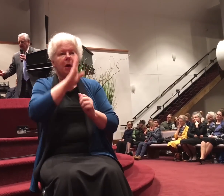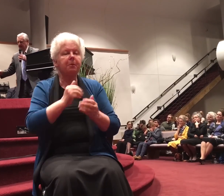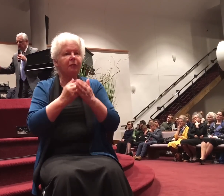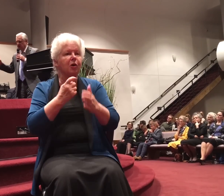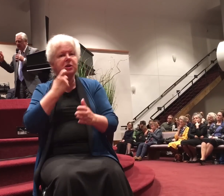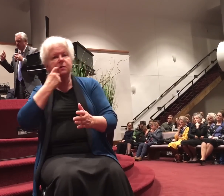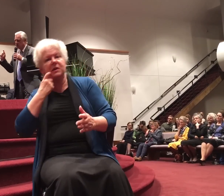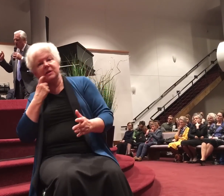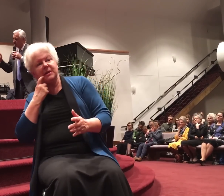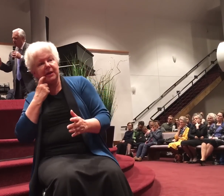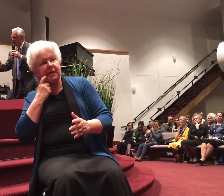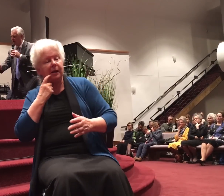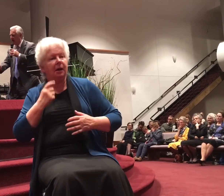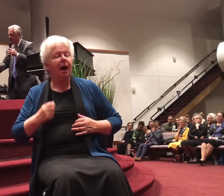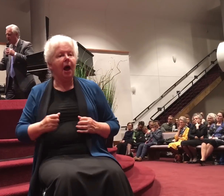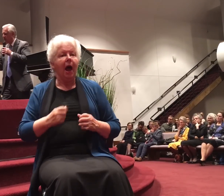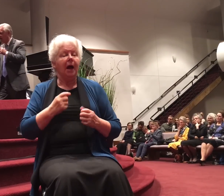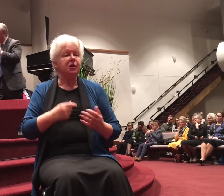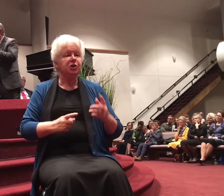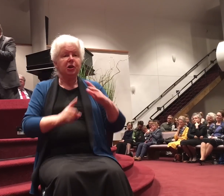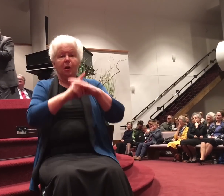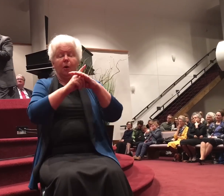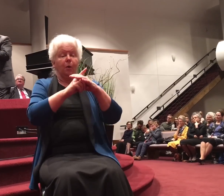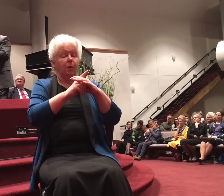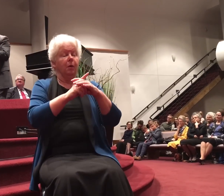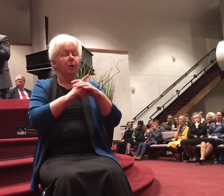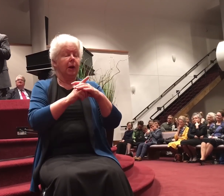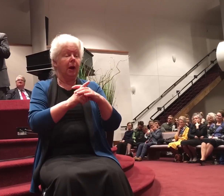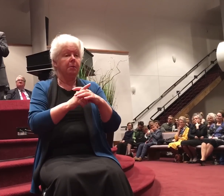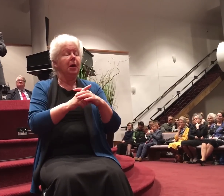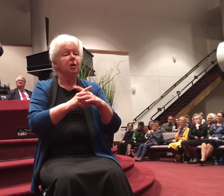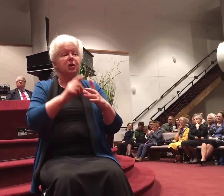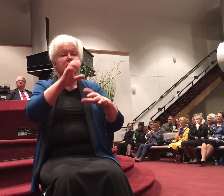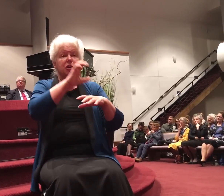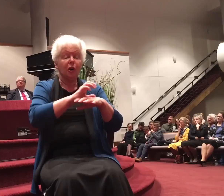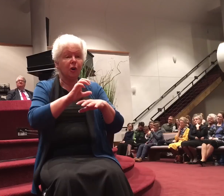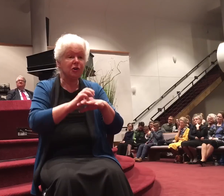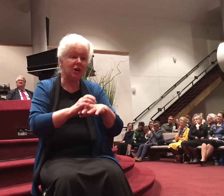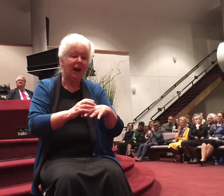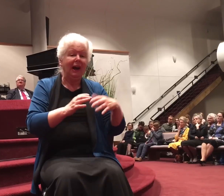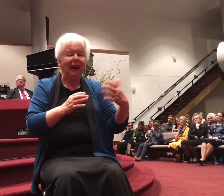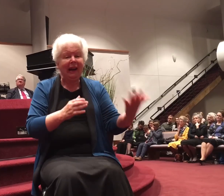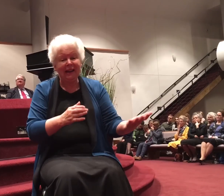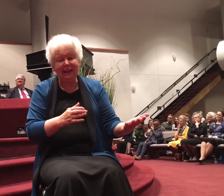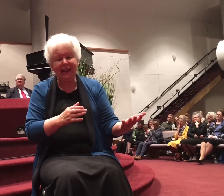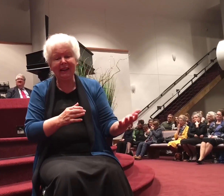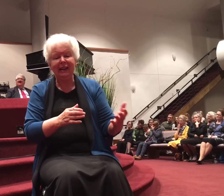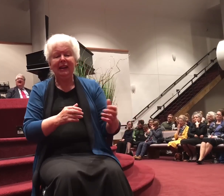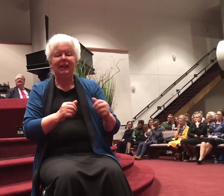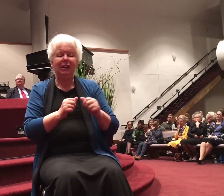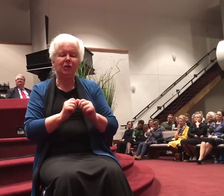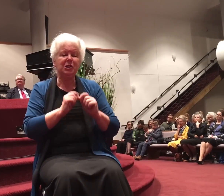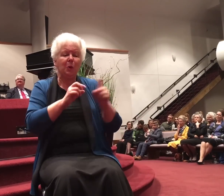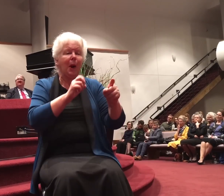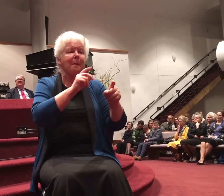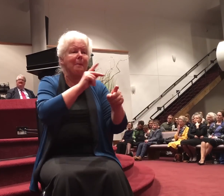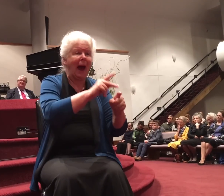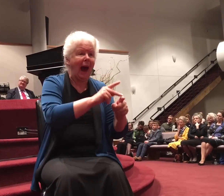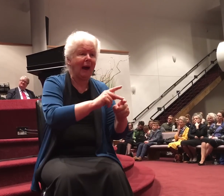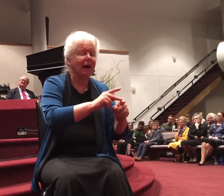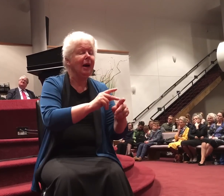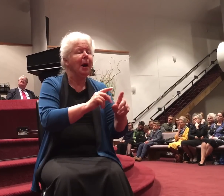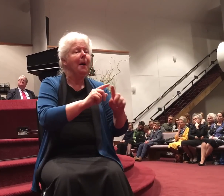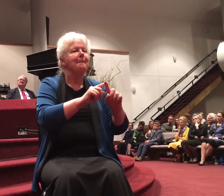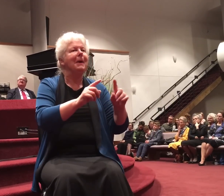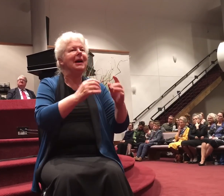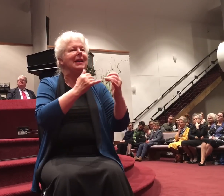cocaine. And she came to church 3 times for deliverance and fell back each time. But finally she came, and this time she stuck. And now